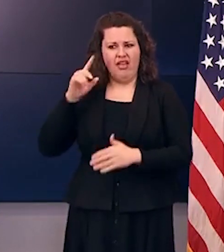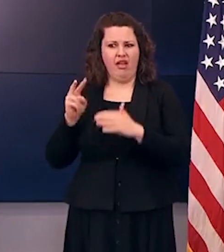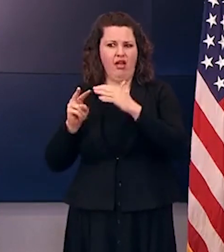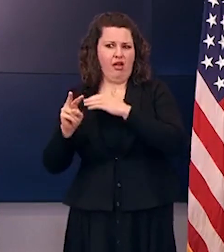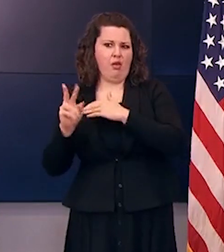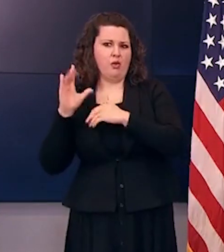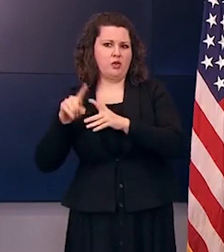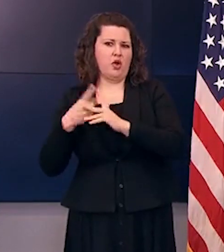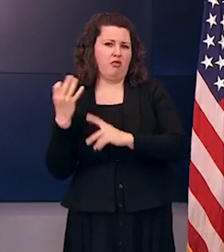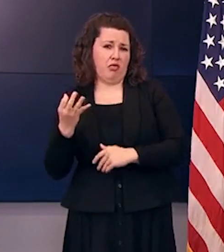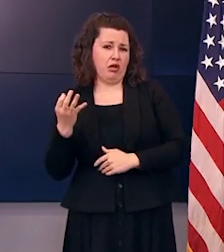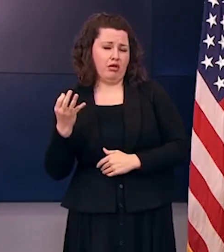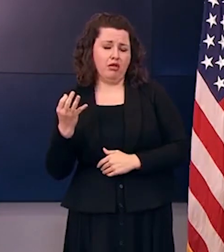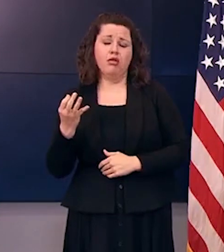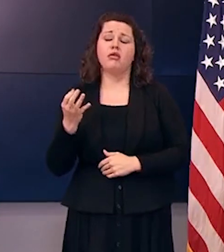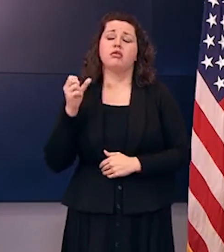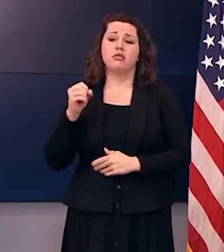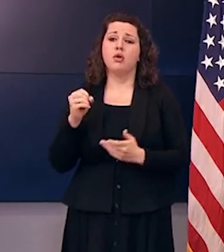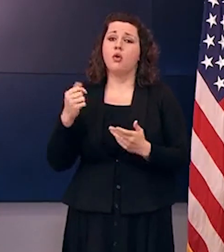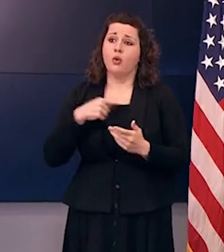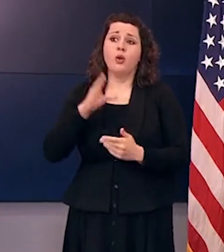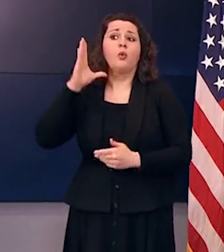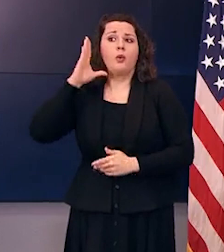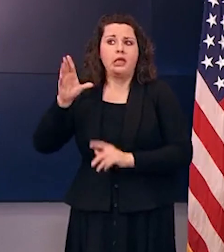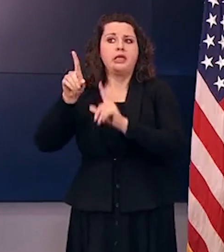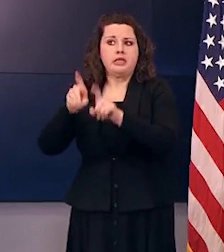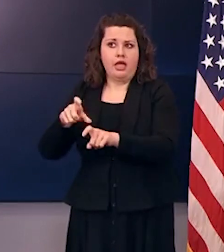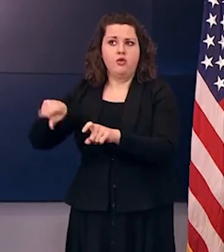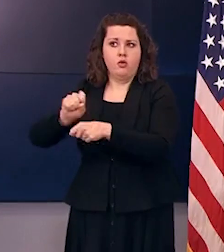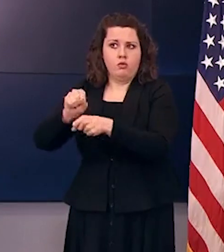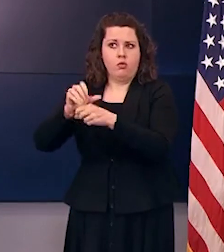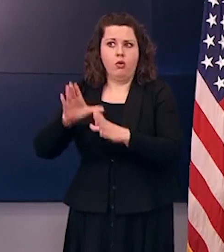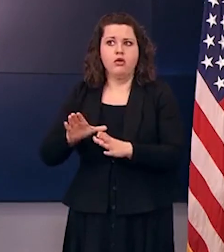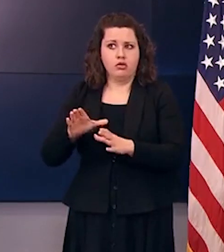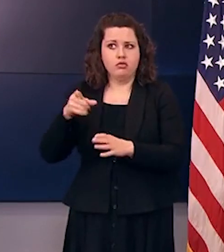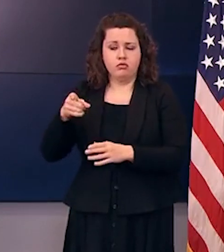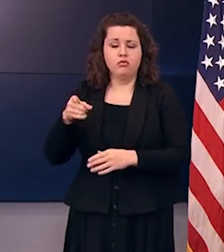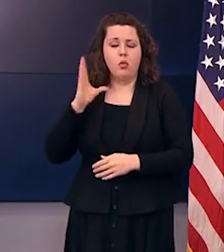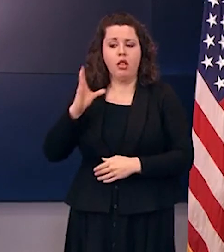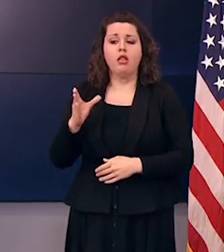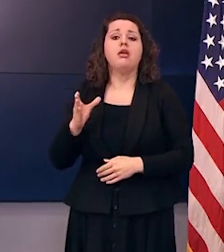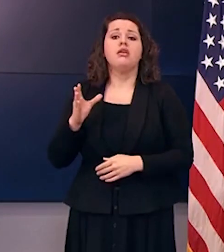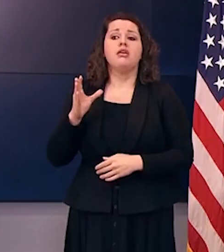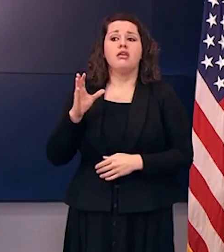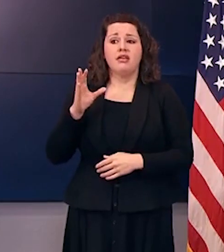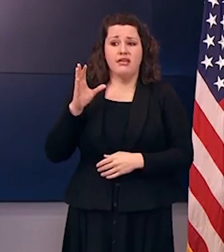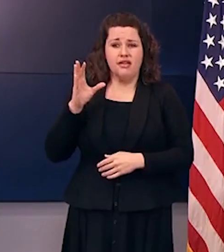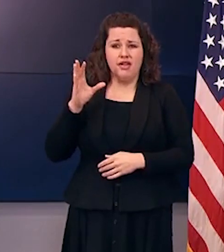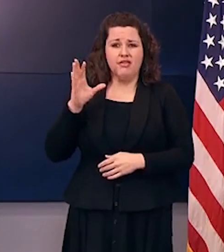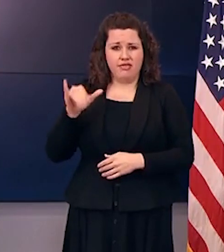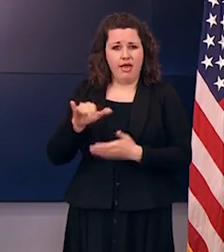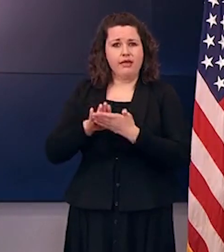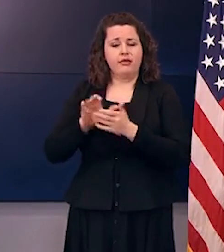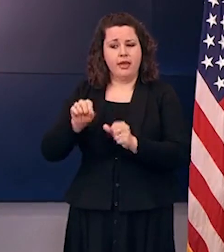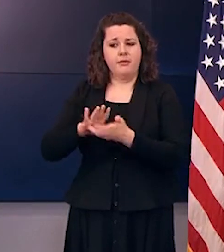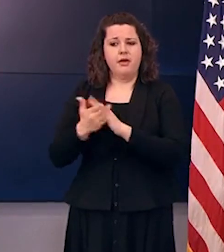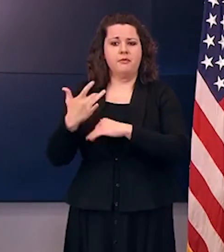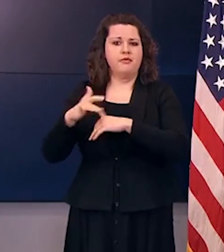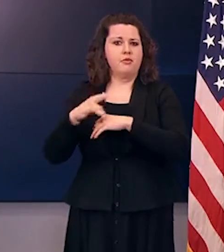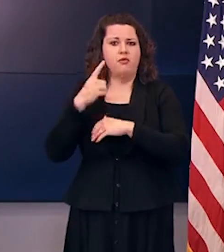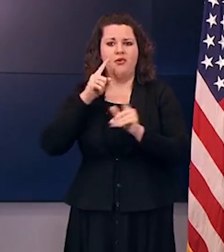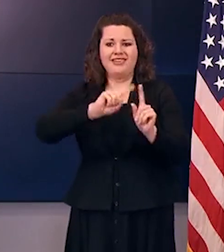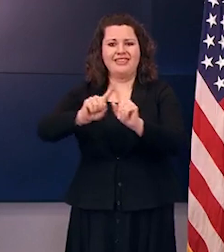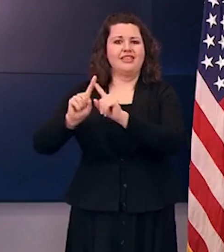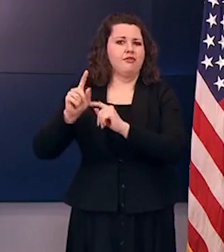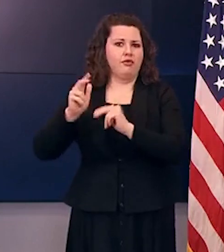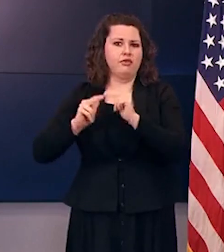starting that on Friday. So we are going to be testing their employees, and this is something that we can make available to different